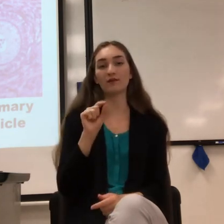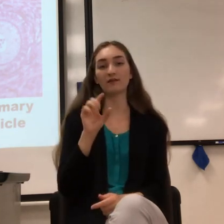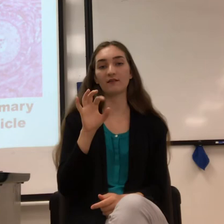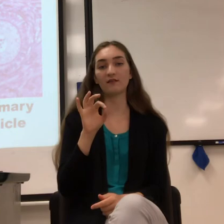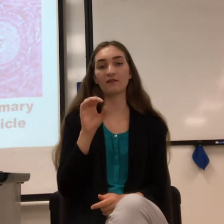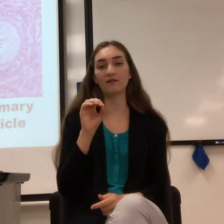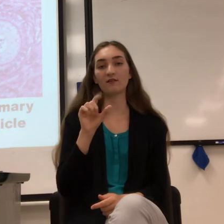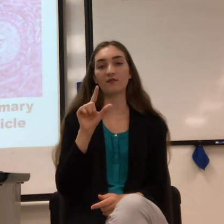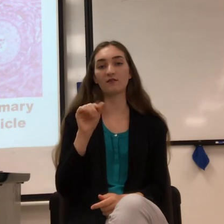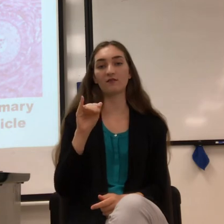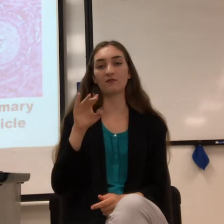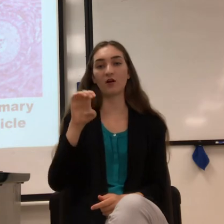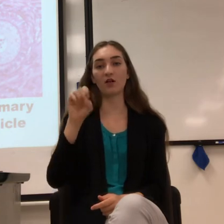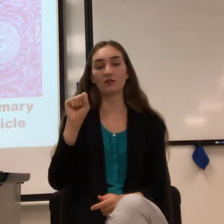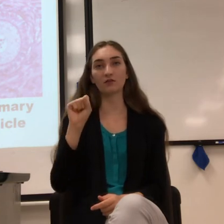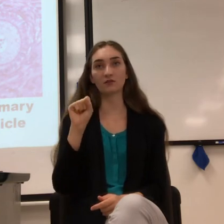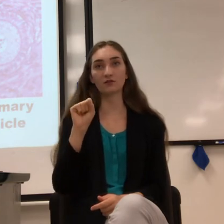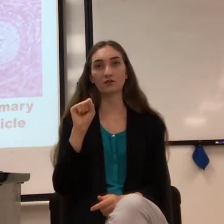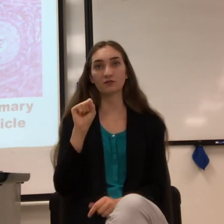follicles are